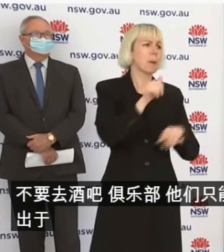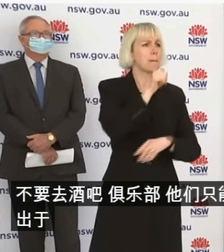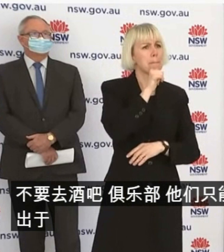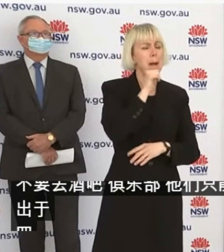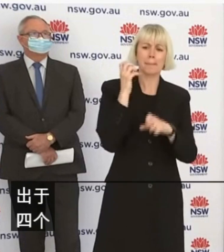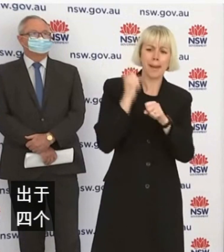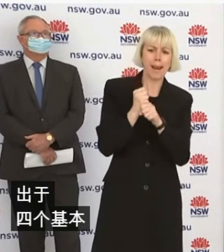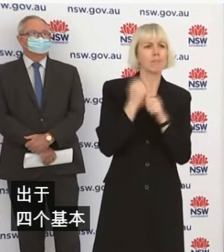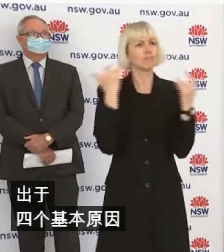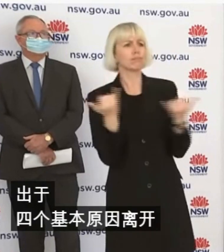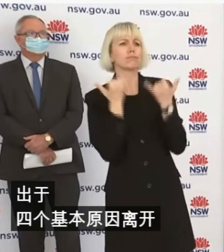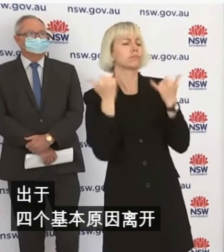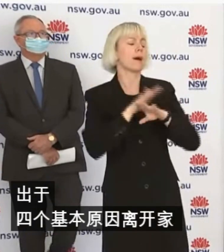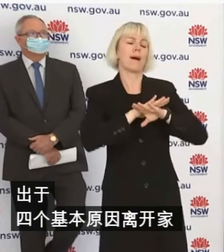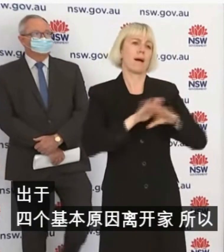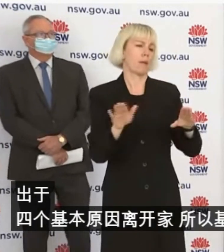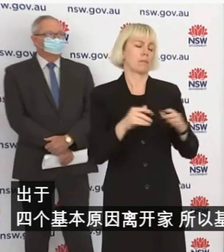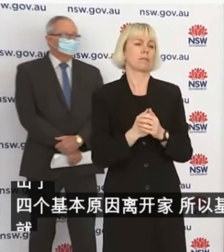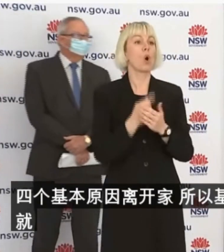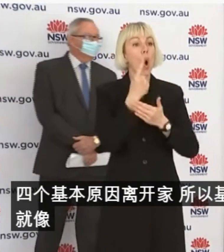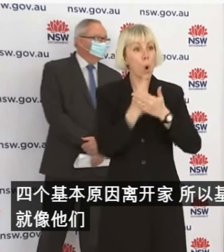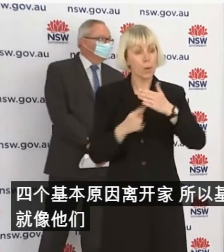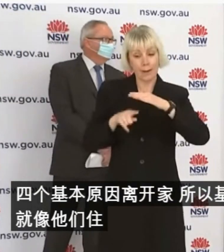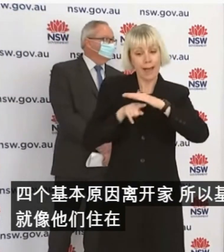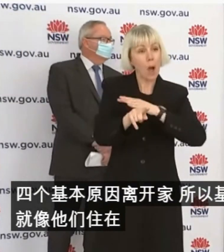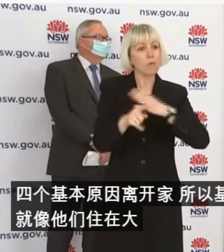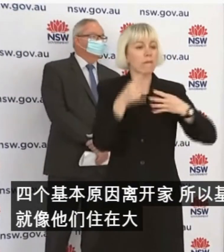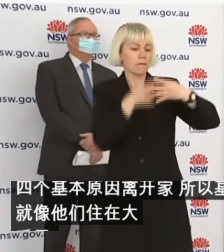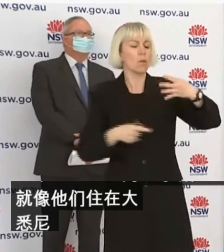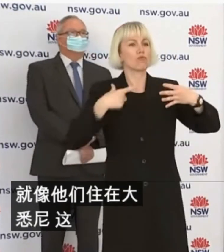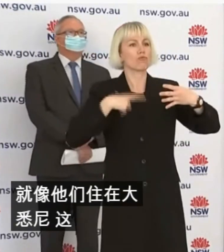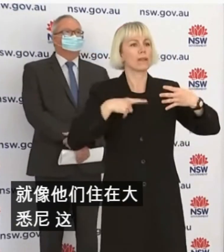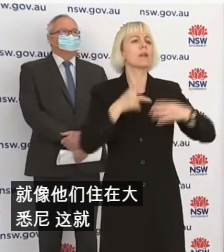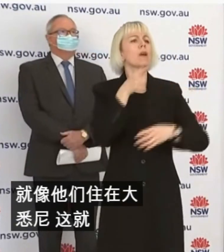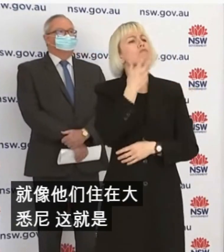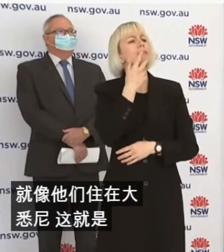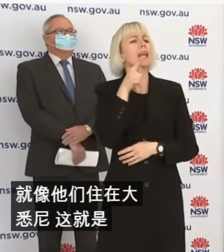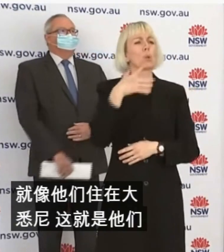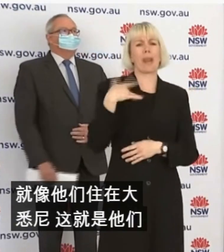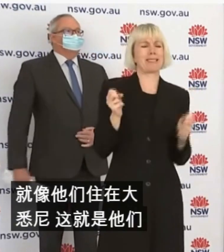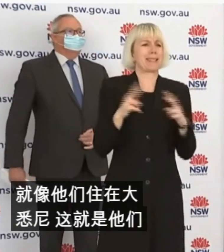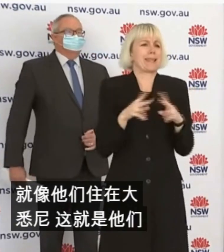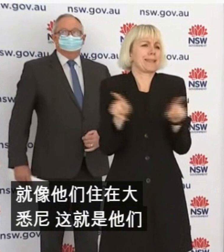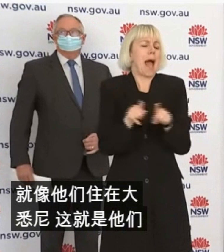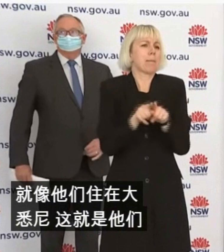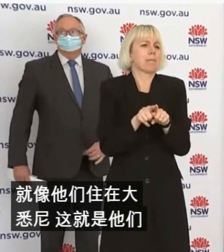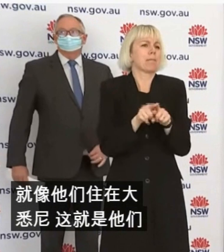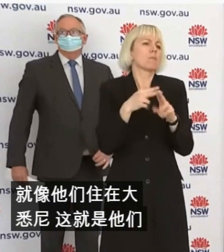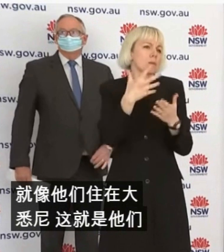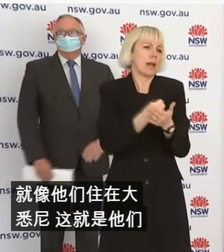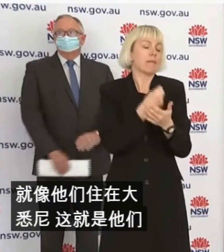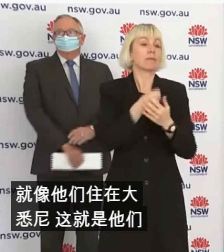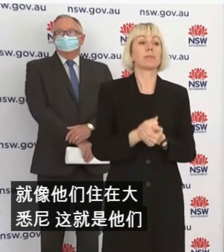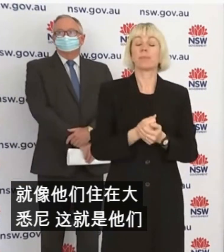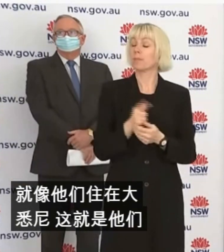for the 4 essential reasons. So basically very much as if they are living in Greater Sydney. That's what freedoms they have. If one of those essential reasons is